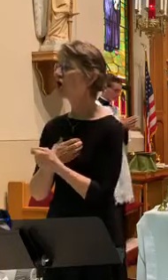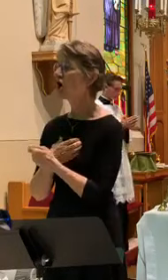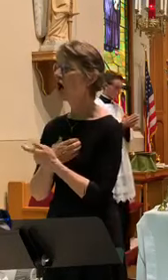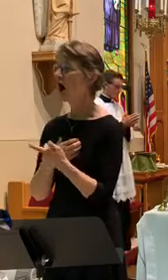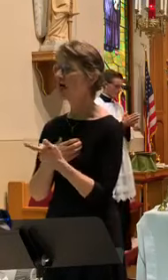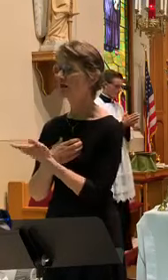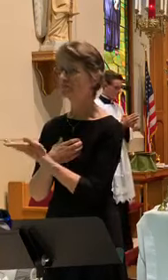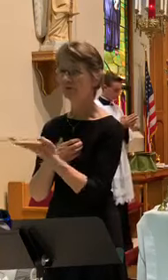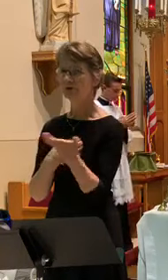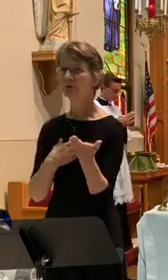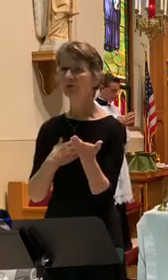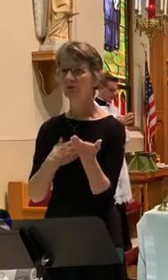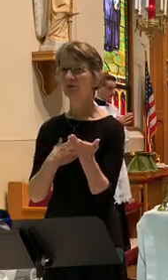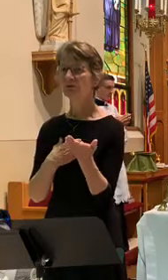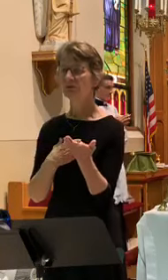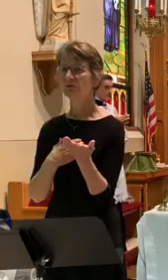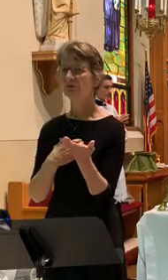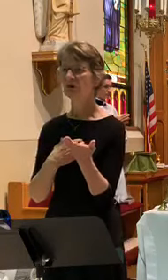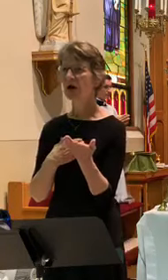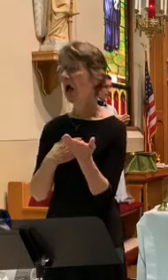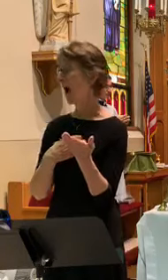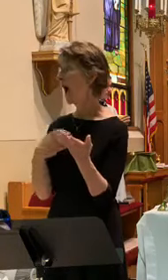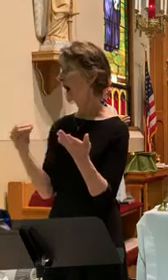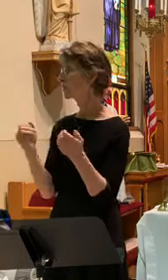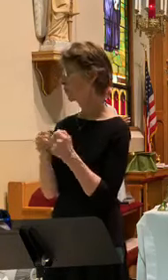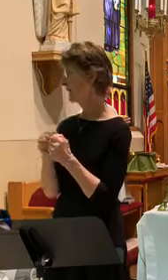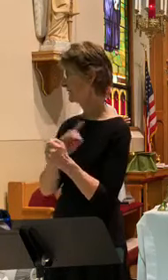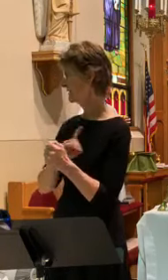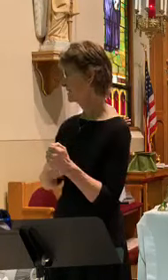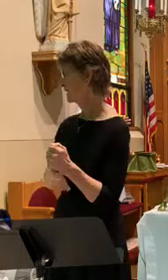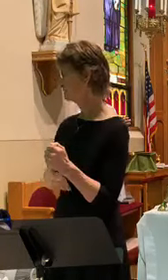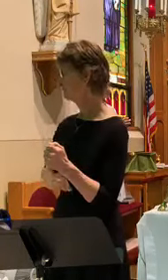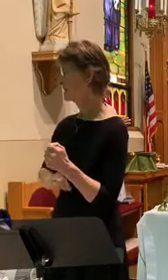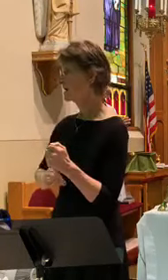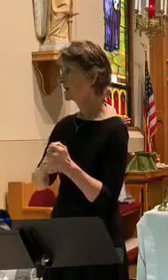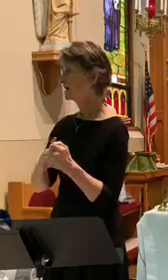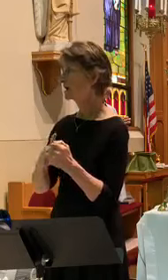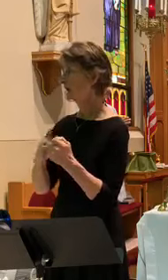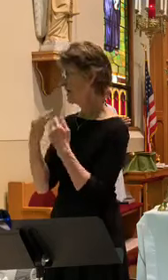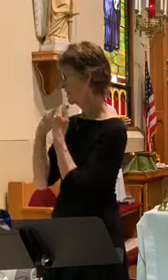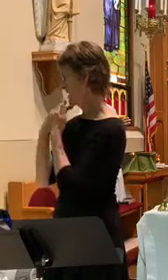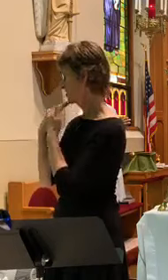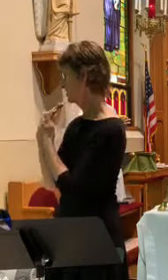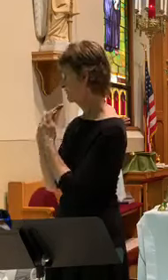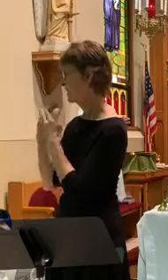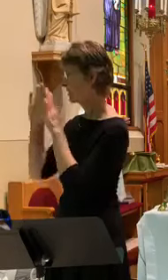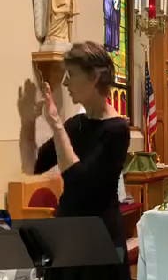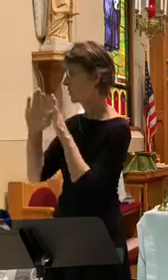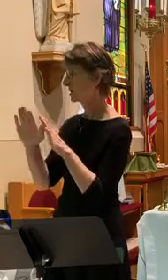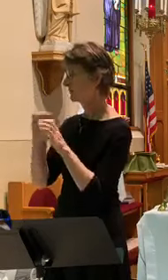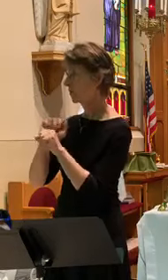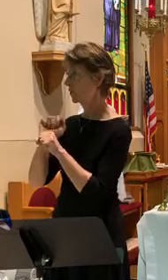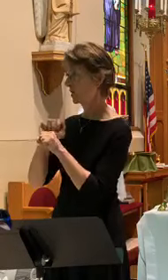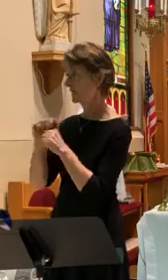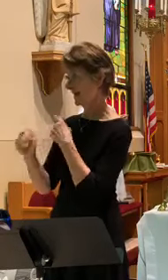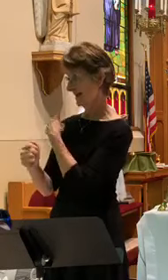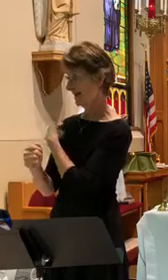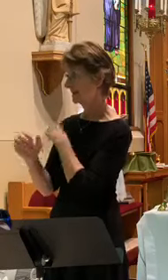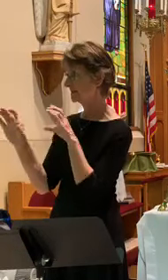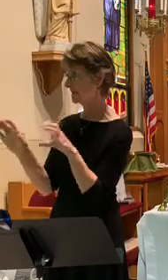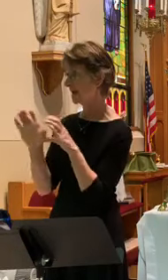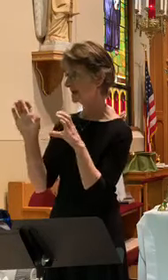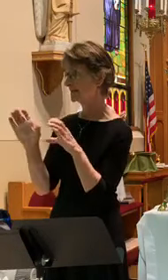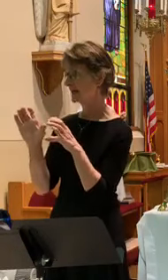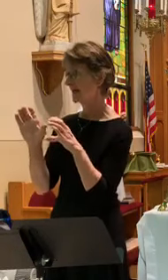our parish and Deacon Ken here, a wonderful work that he does here in your parish, preaching and doing